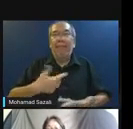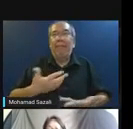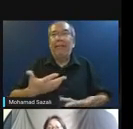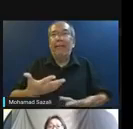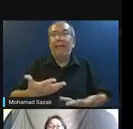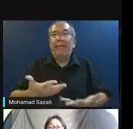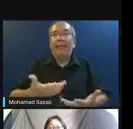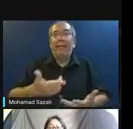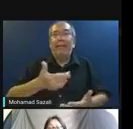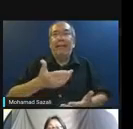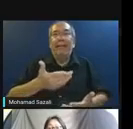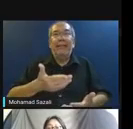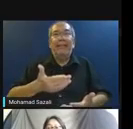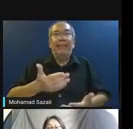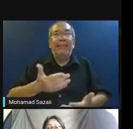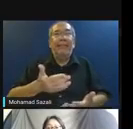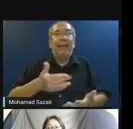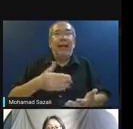themselves first.